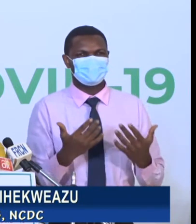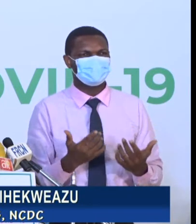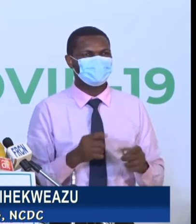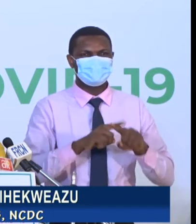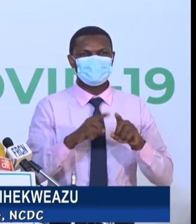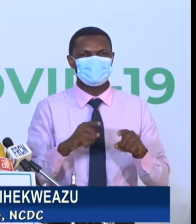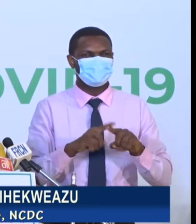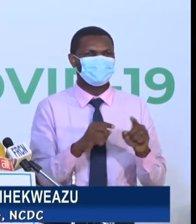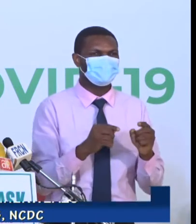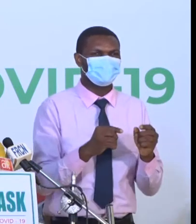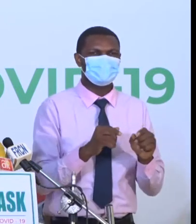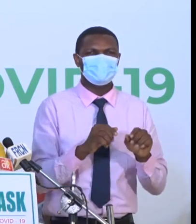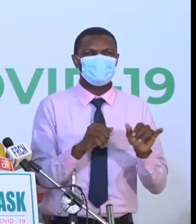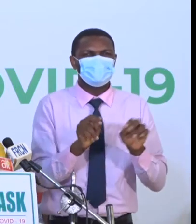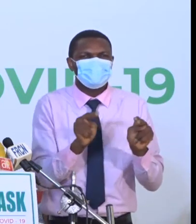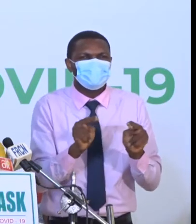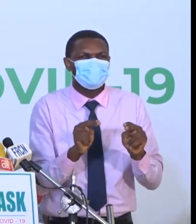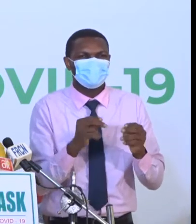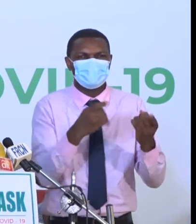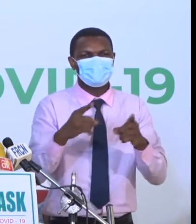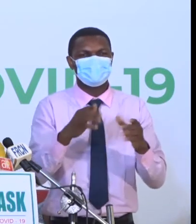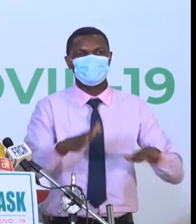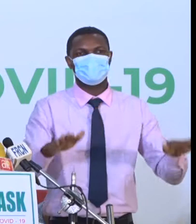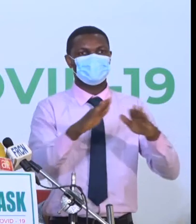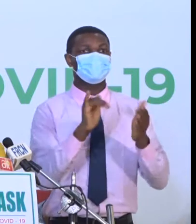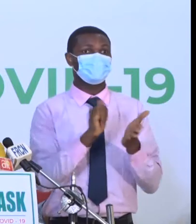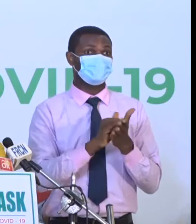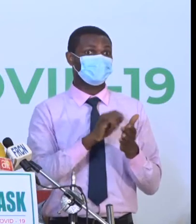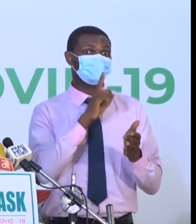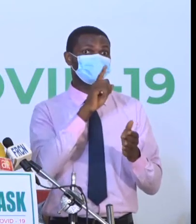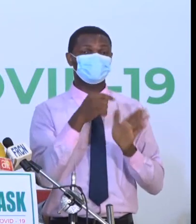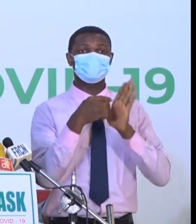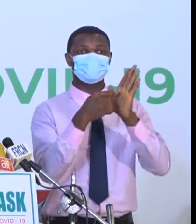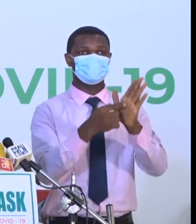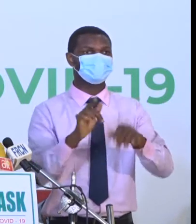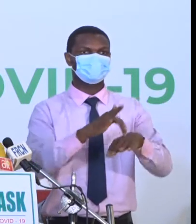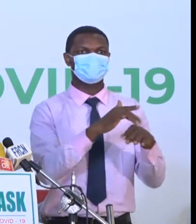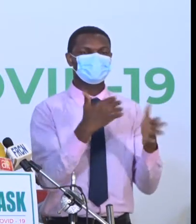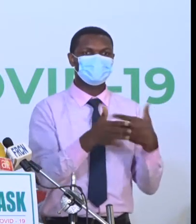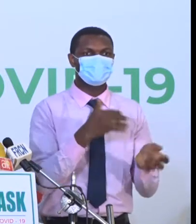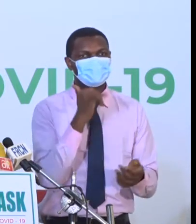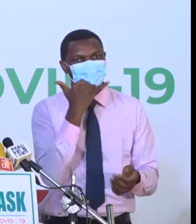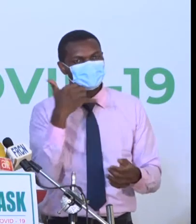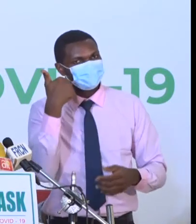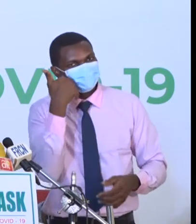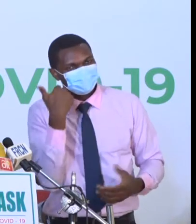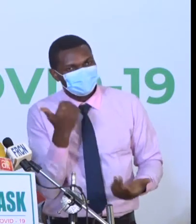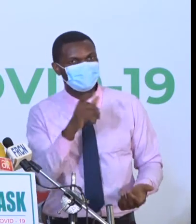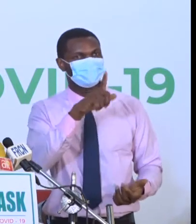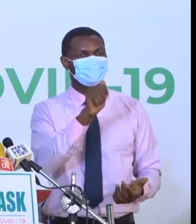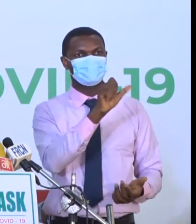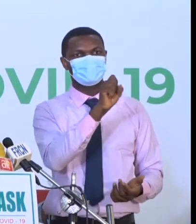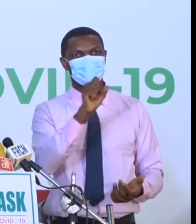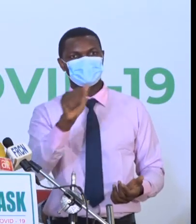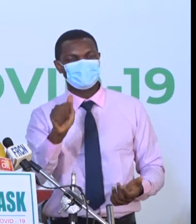common causes of these from infectious diseases point of view, yellow fever, Lassa. So now we're looking at a few